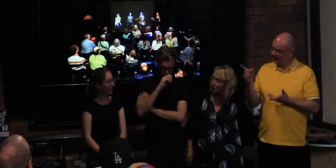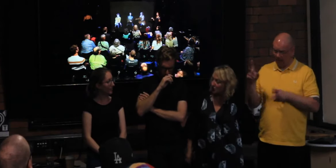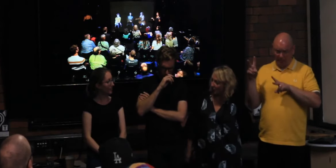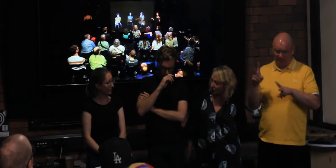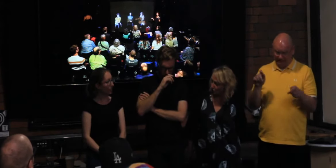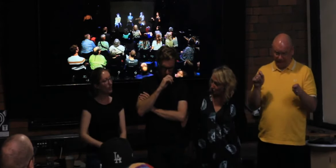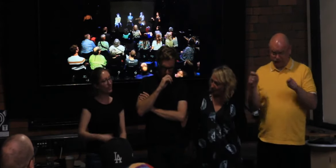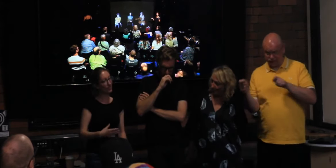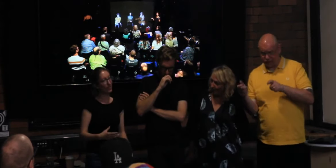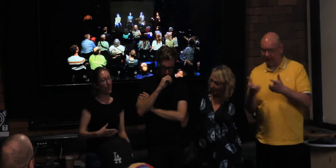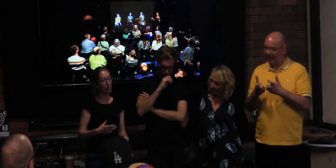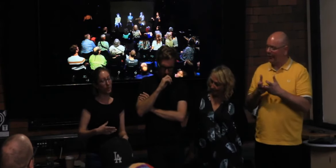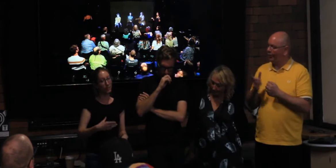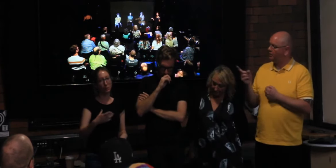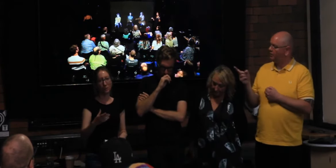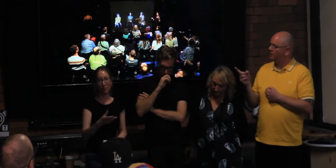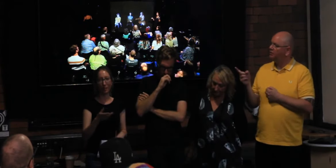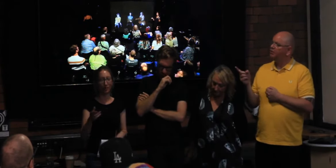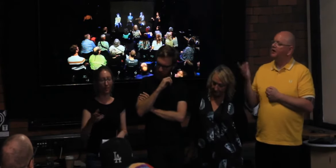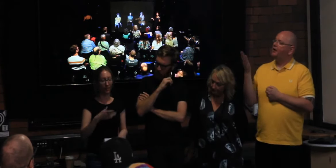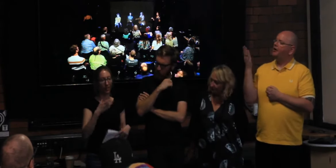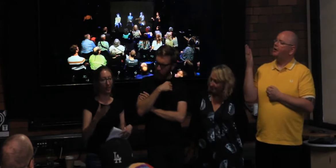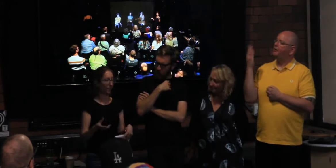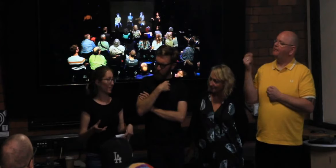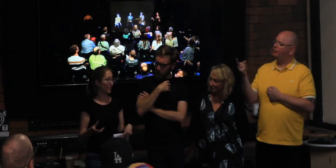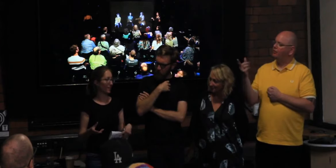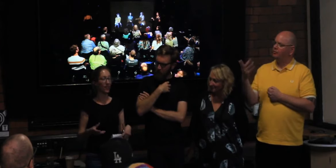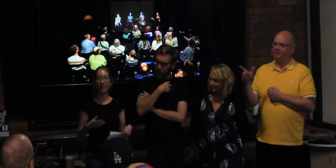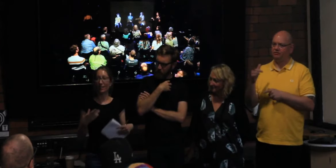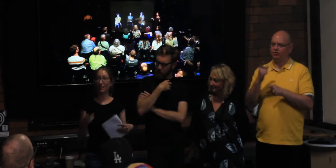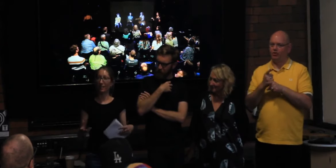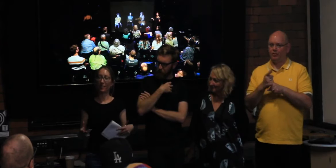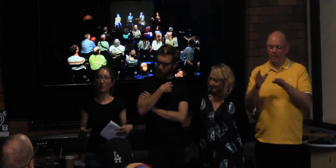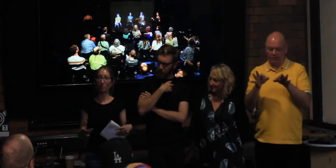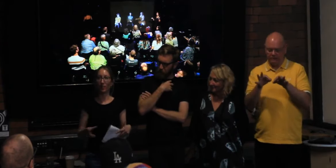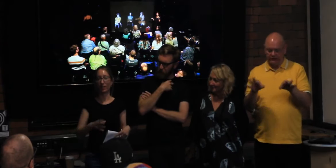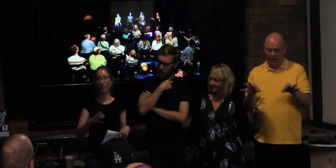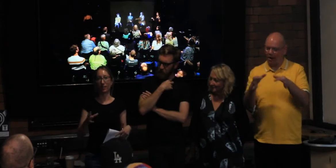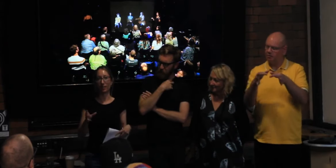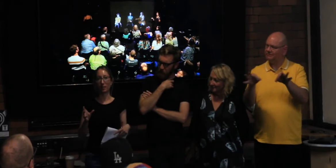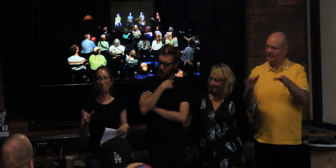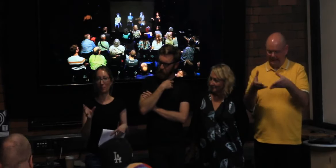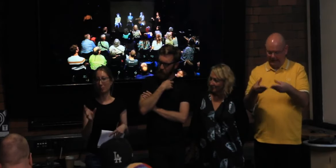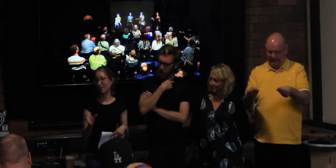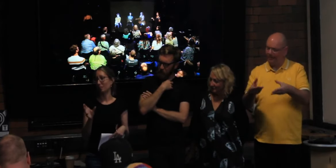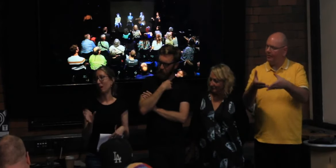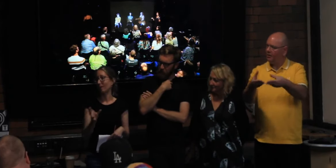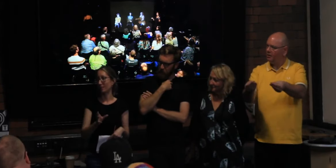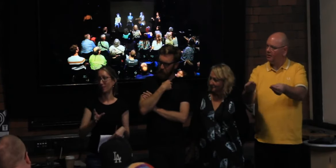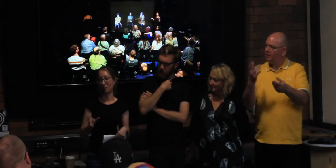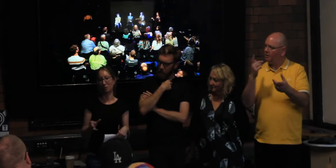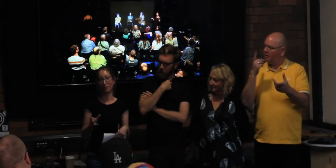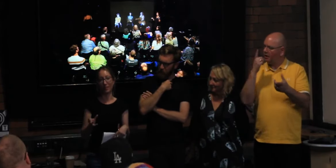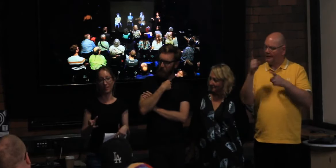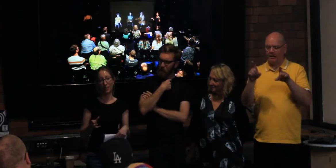you? What's changed? well, it's the when we were talking about the silences, it's the missing parts